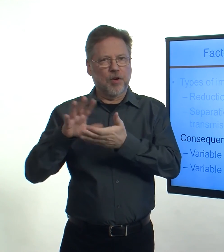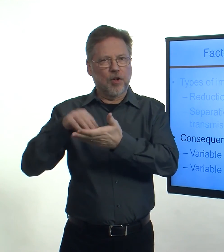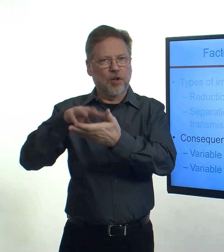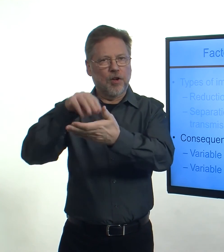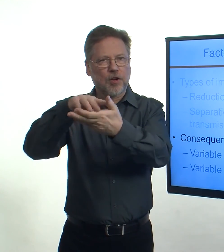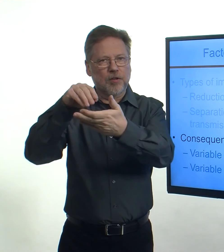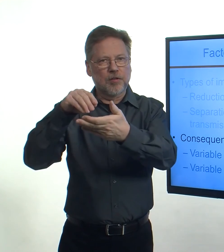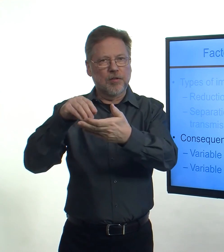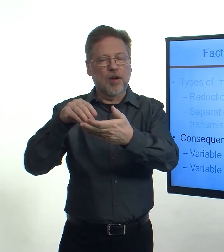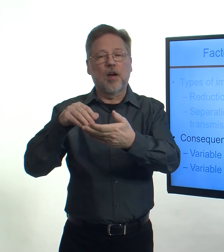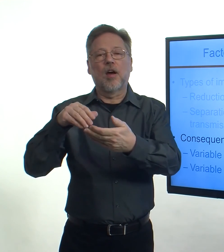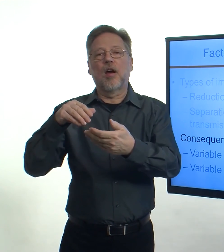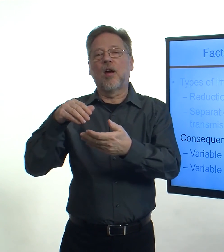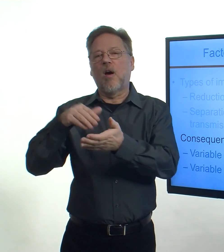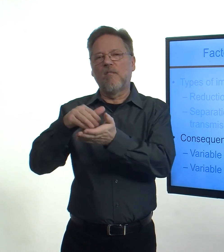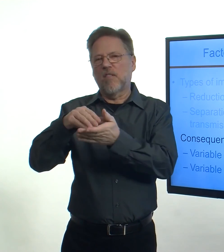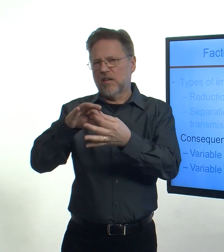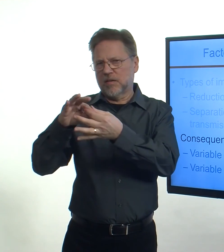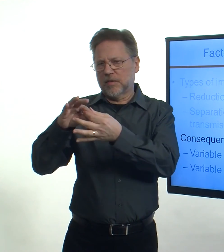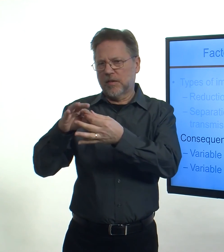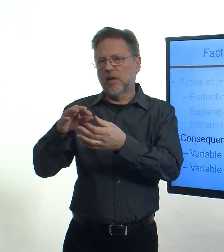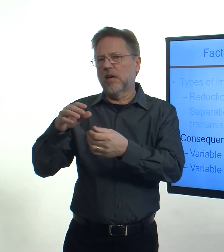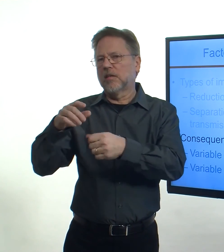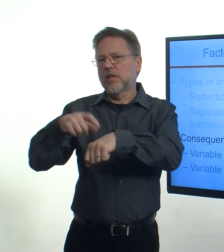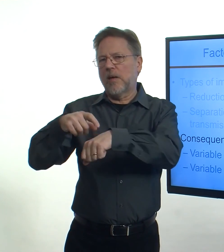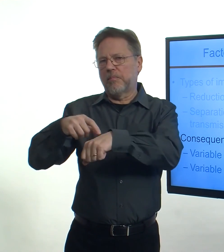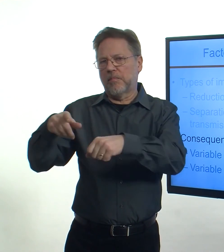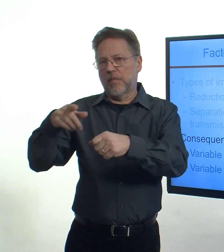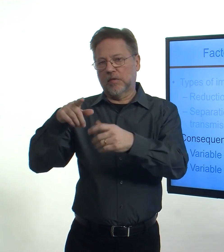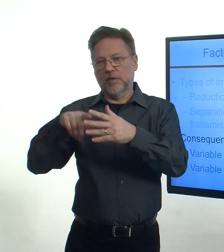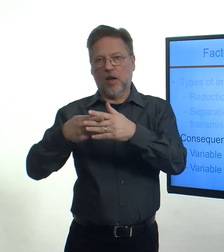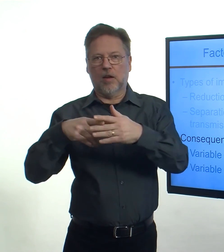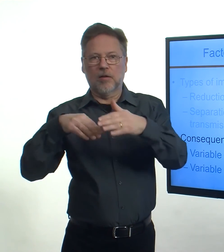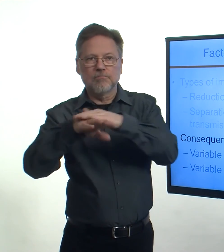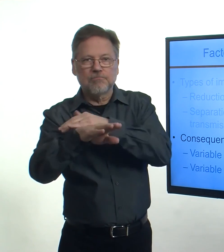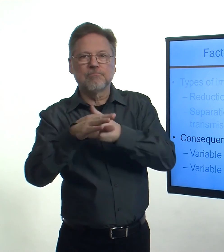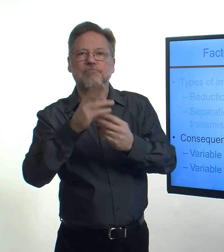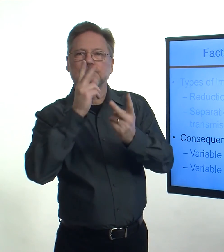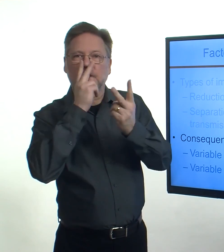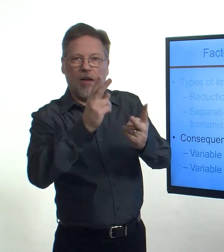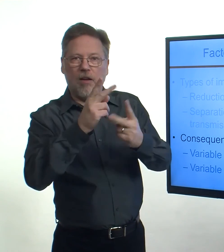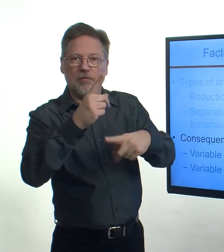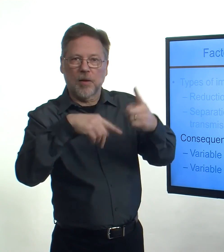Usually this has to do with learning, which often relates to when they were first exposed to sign language.